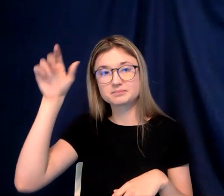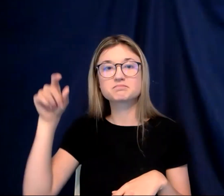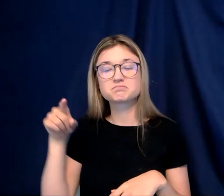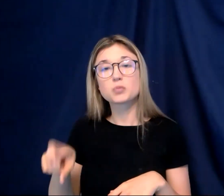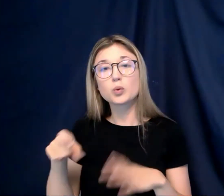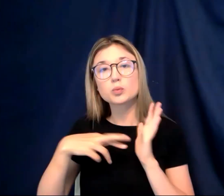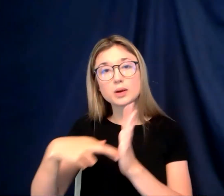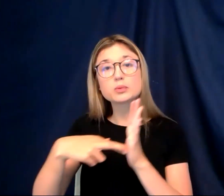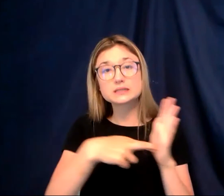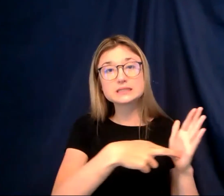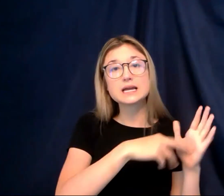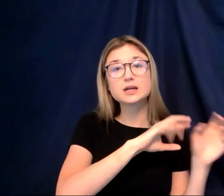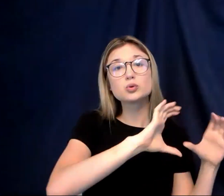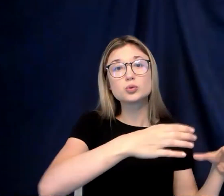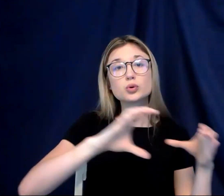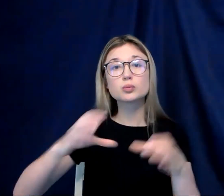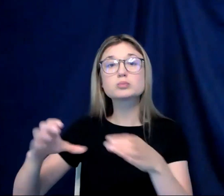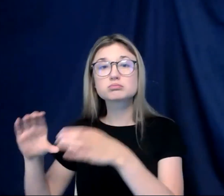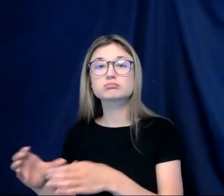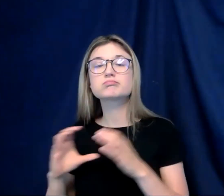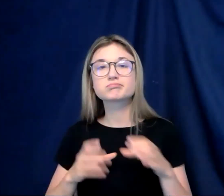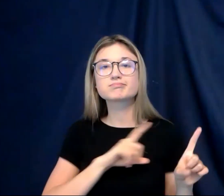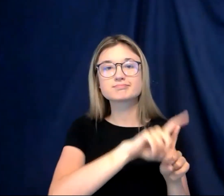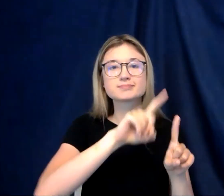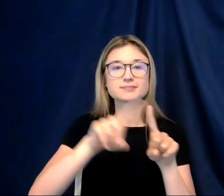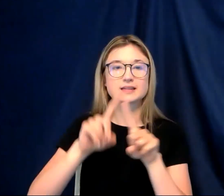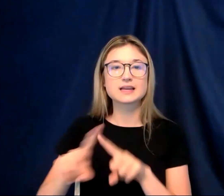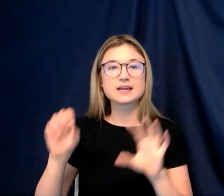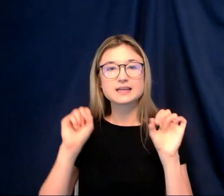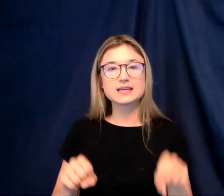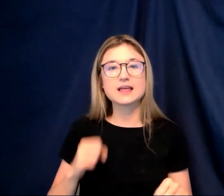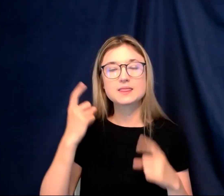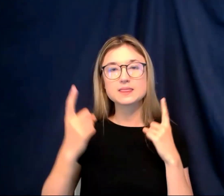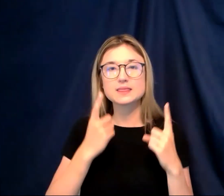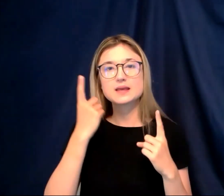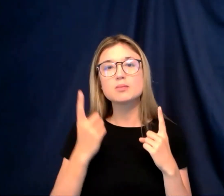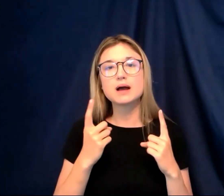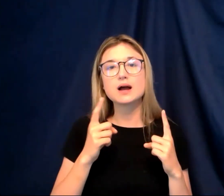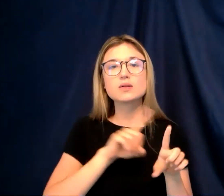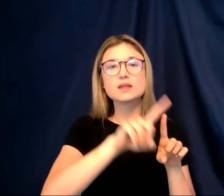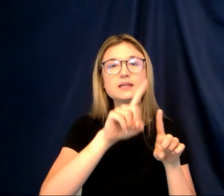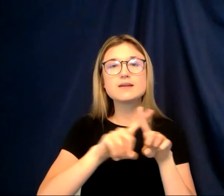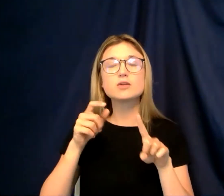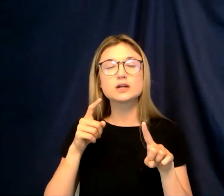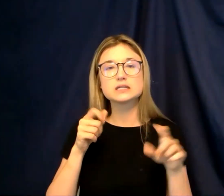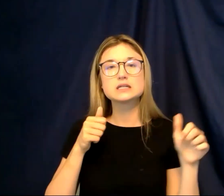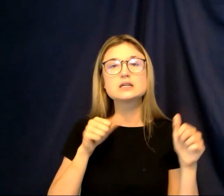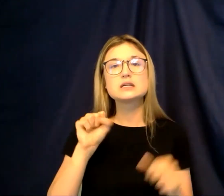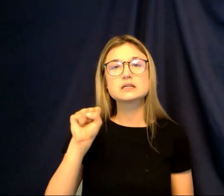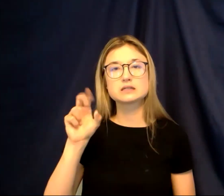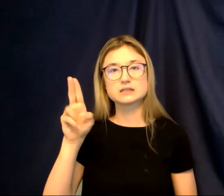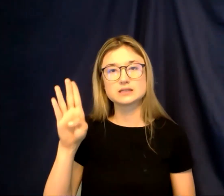And basically they could think about the ESSA subgroups or cohorts. Every student succeeds